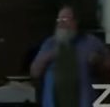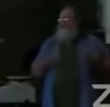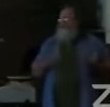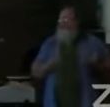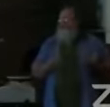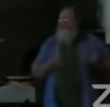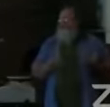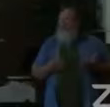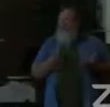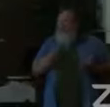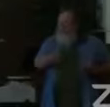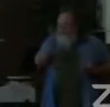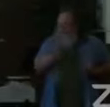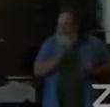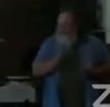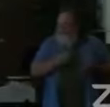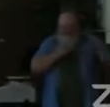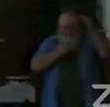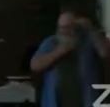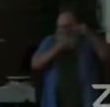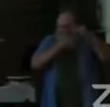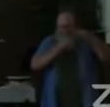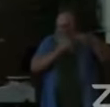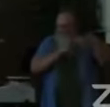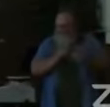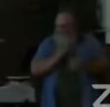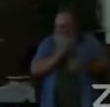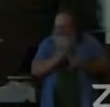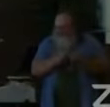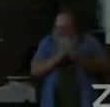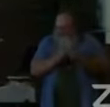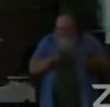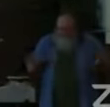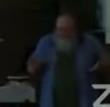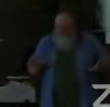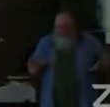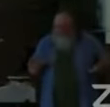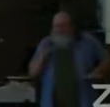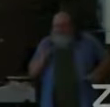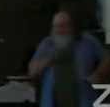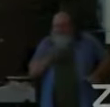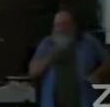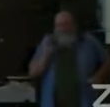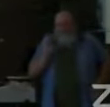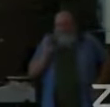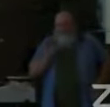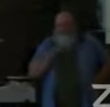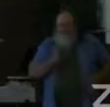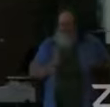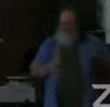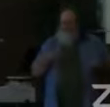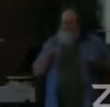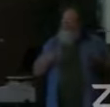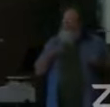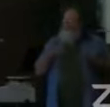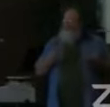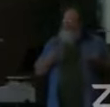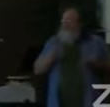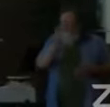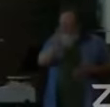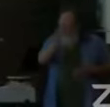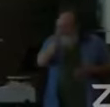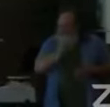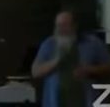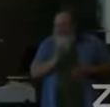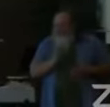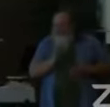Hope does not disappoint us. Verse 11, not only in this, but we also boast in God through our Lord Jesus Christ, through whom we have